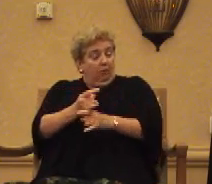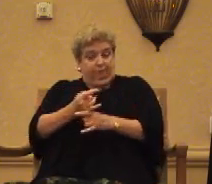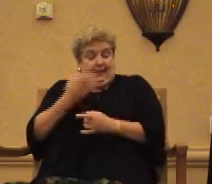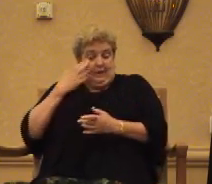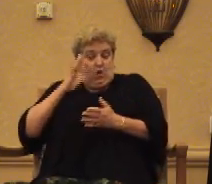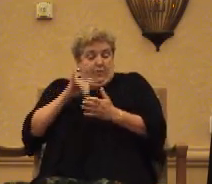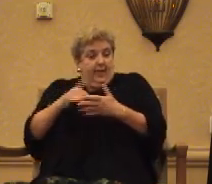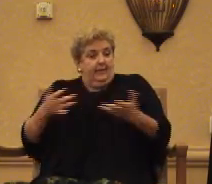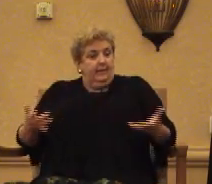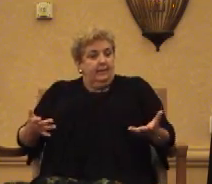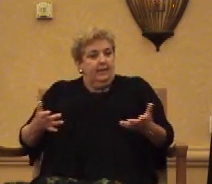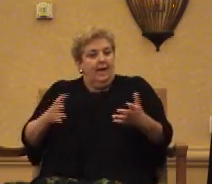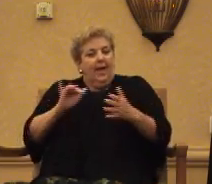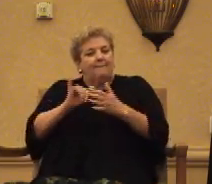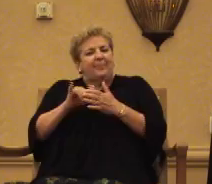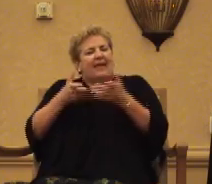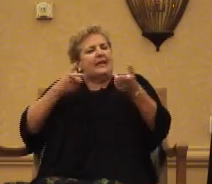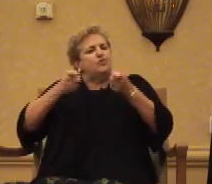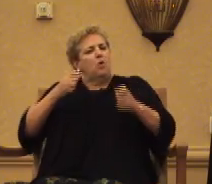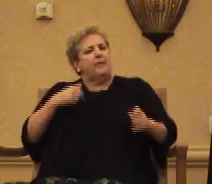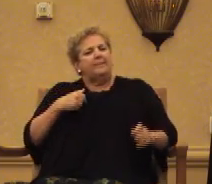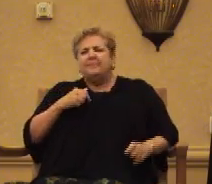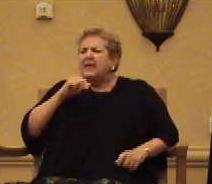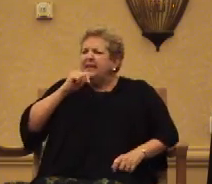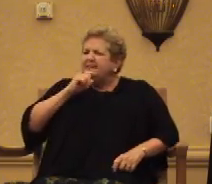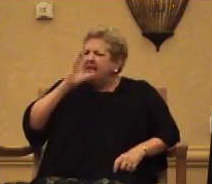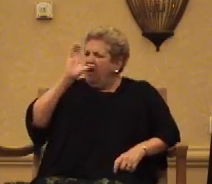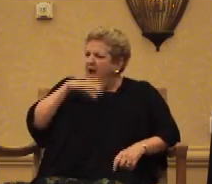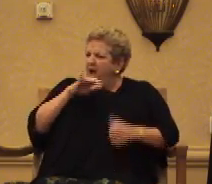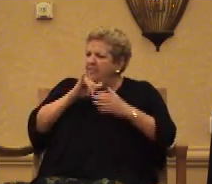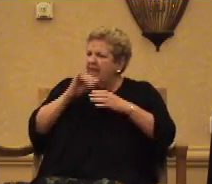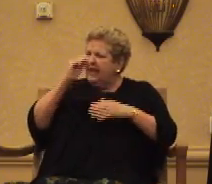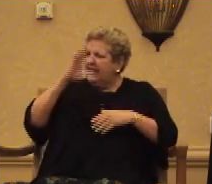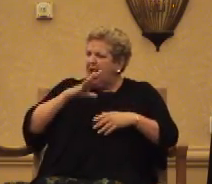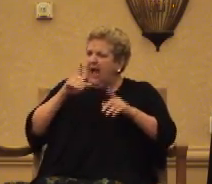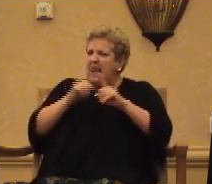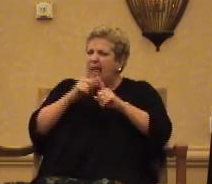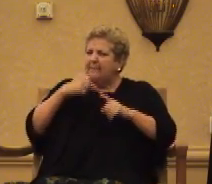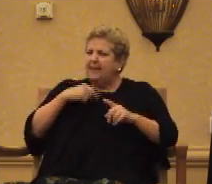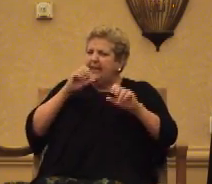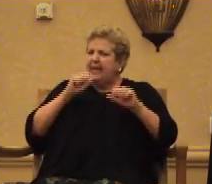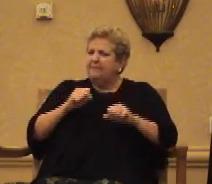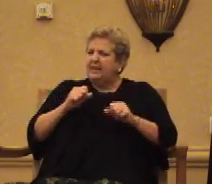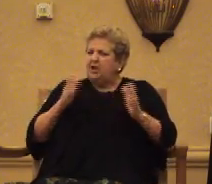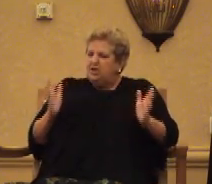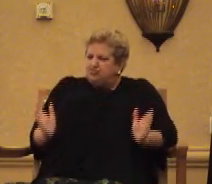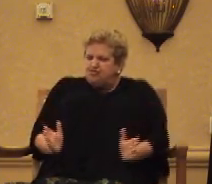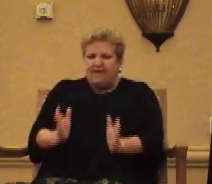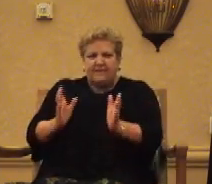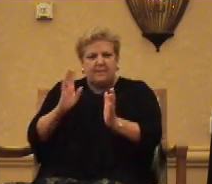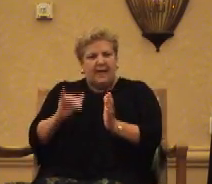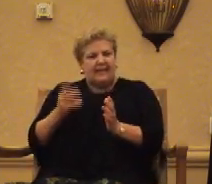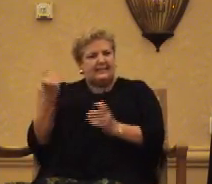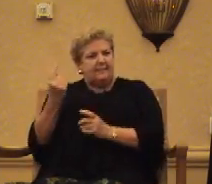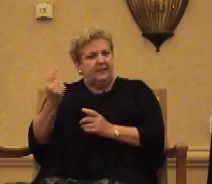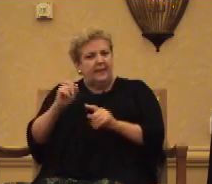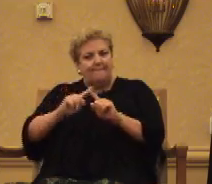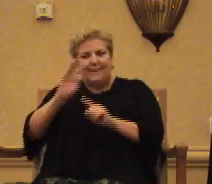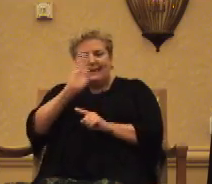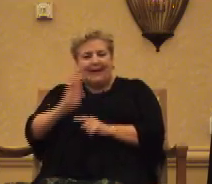But it ruled me. Isn't it odd that a guy like me can be driven by something and never see it? And one of the